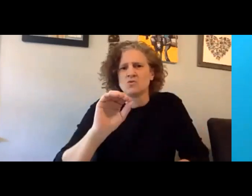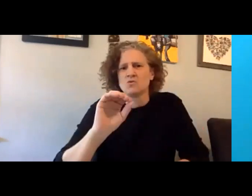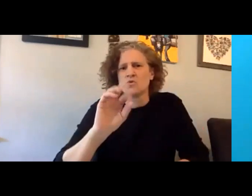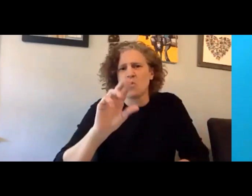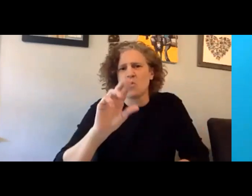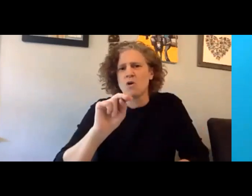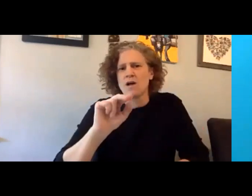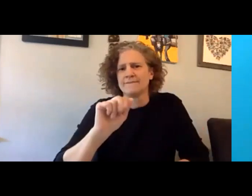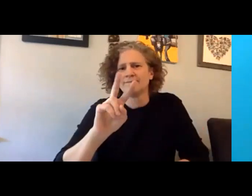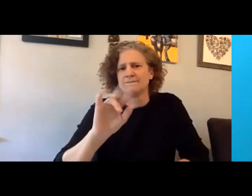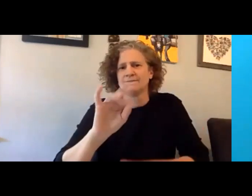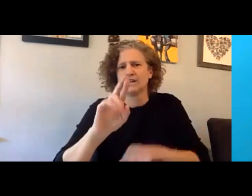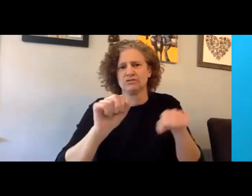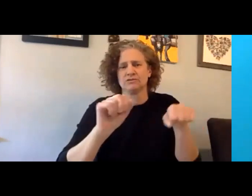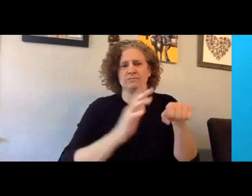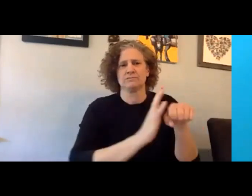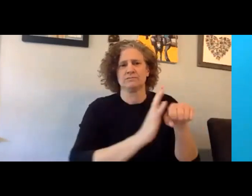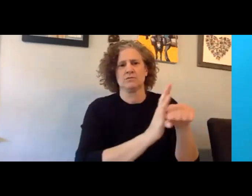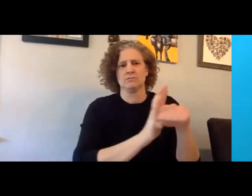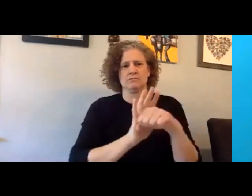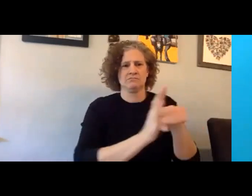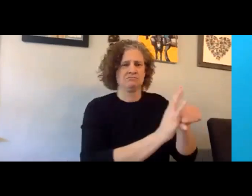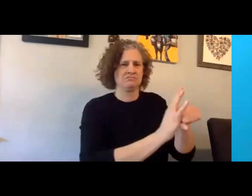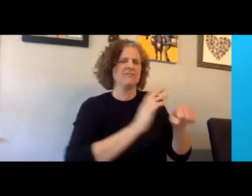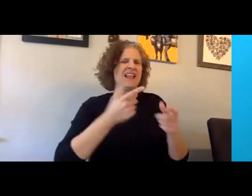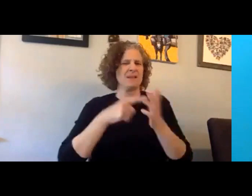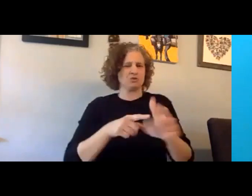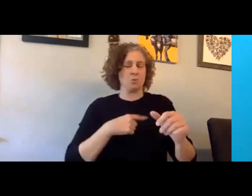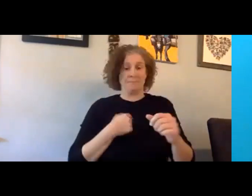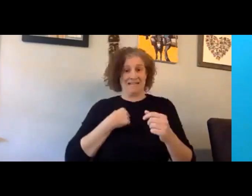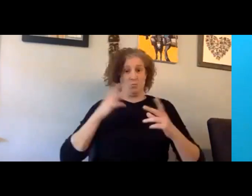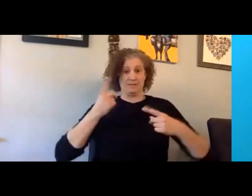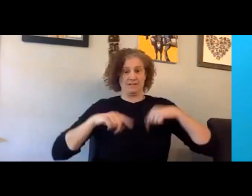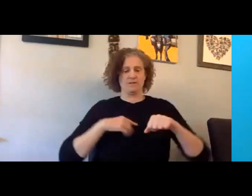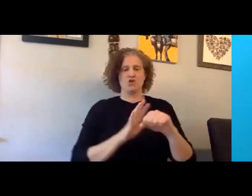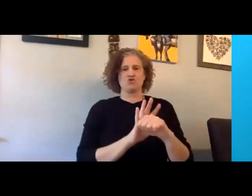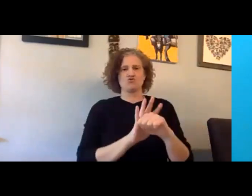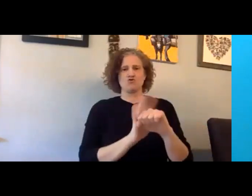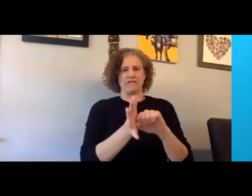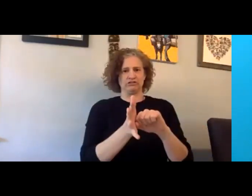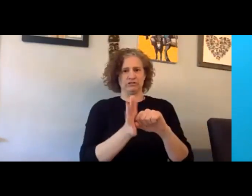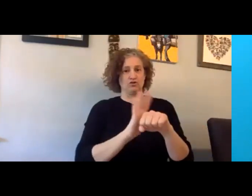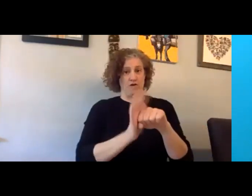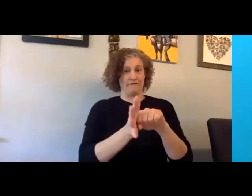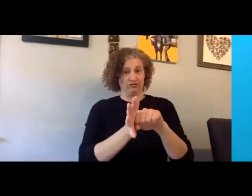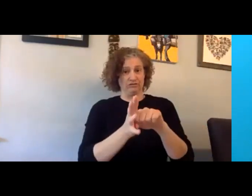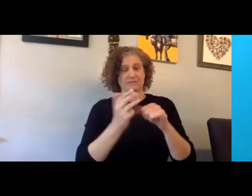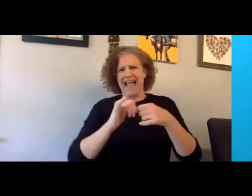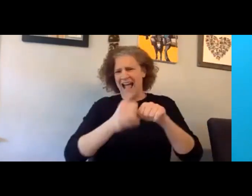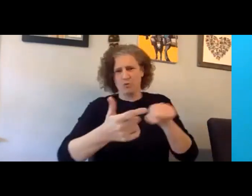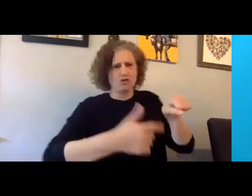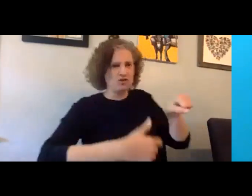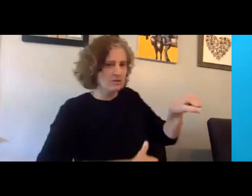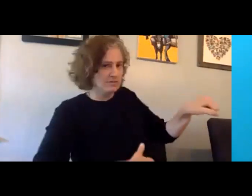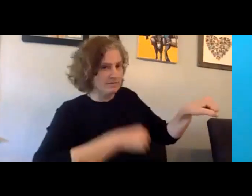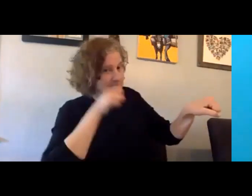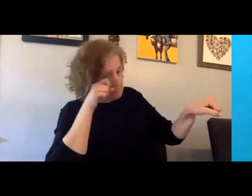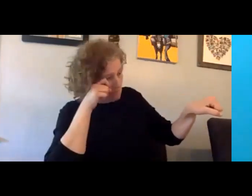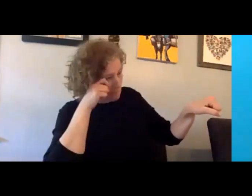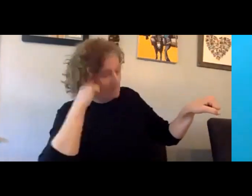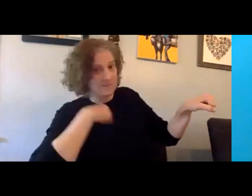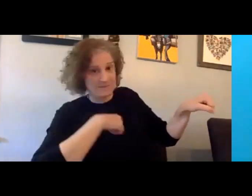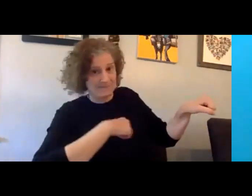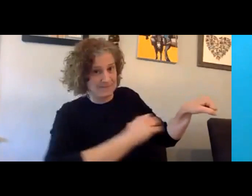coronavirus, how do you sign coronavirus? So it looks like this. Let me show you. When I sign it, it looks like this,